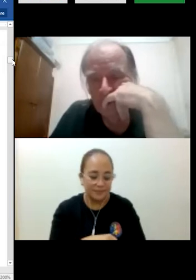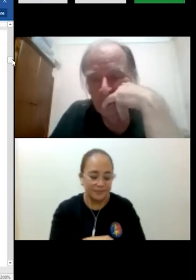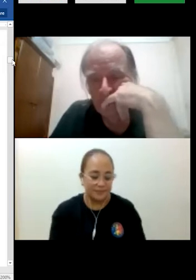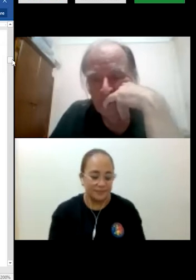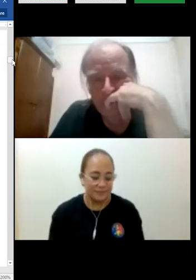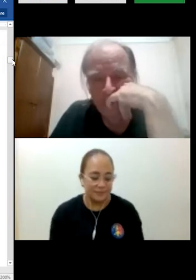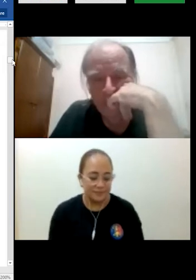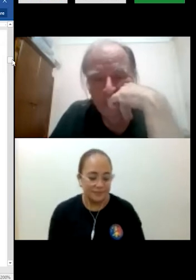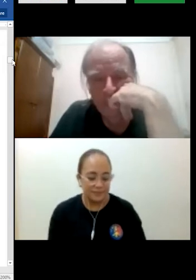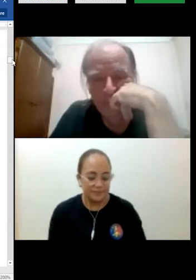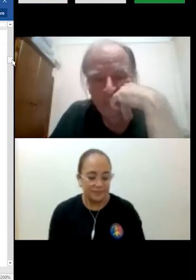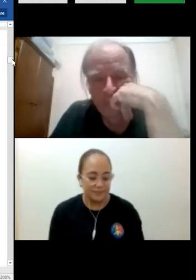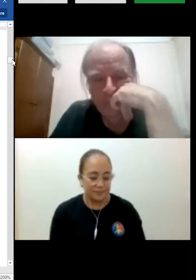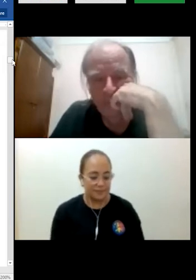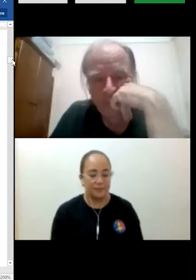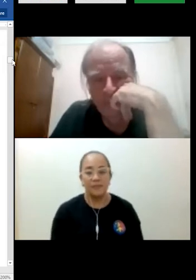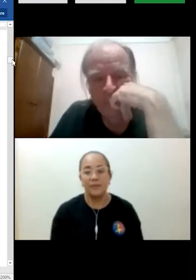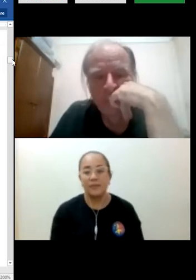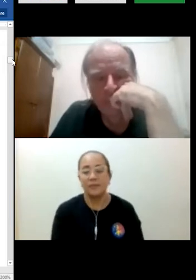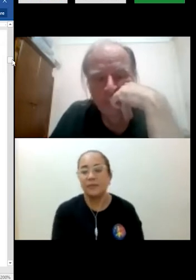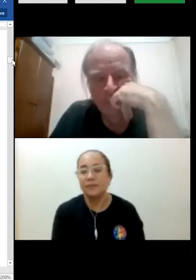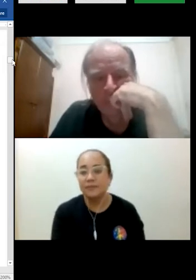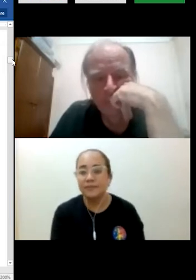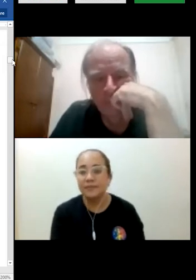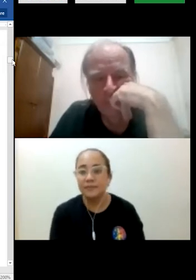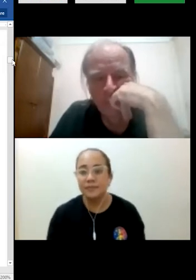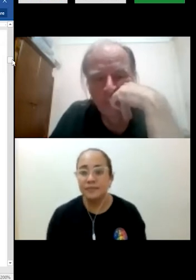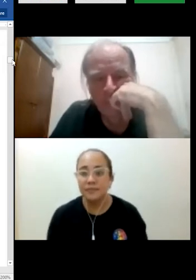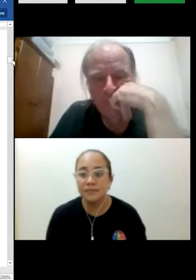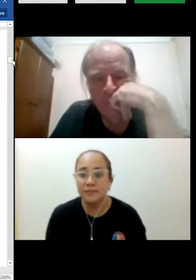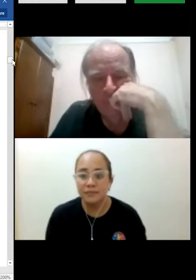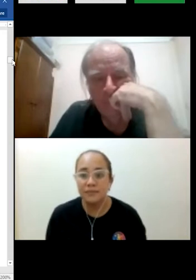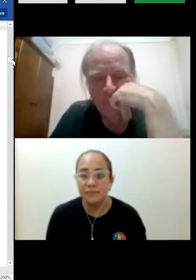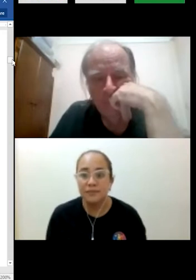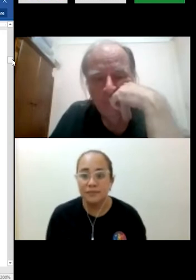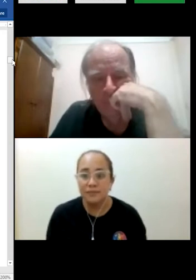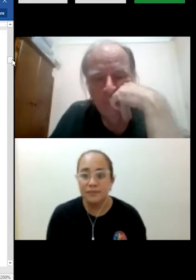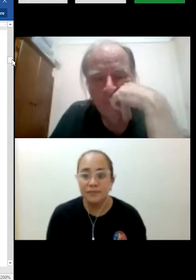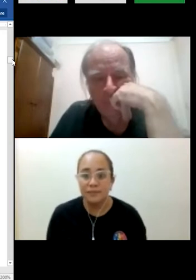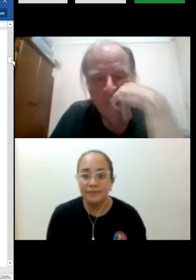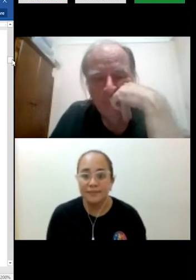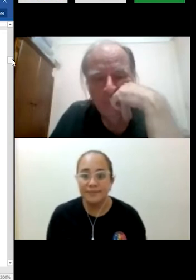I see Shaq saying A, Jasmine Peeb saying B.